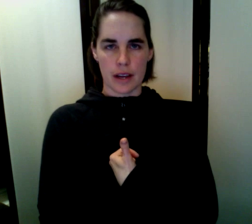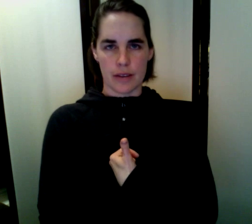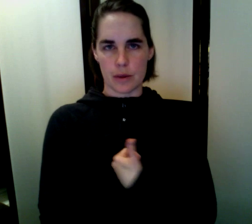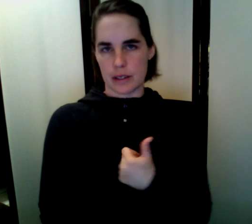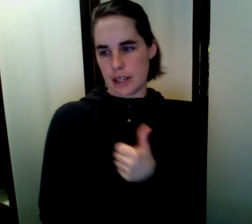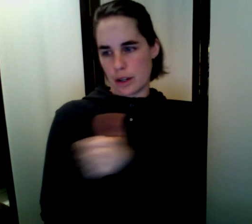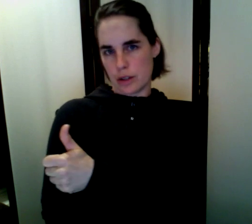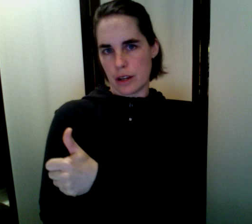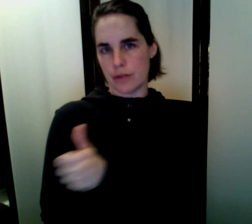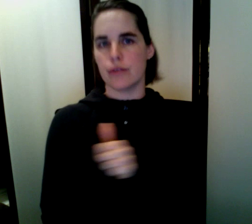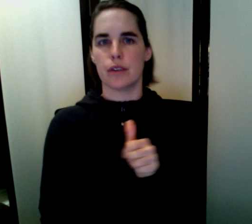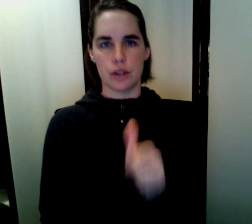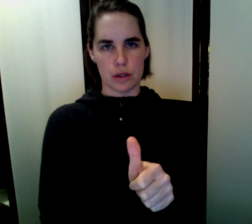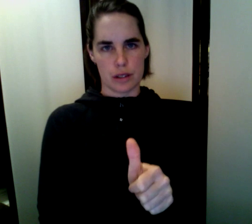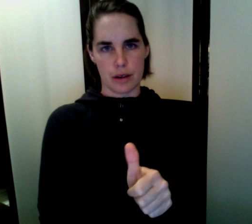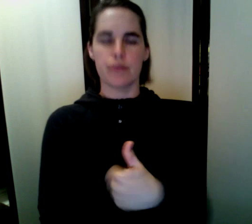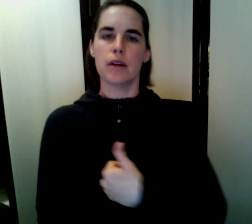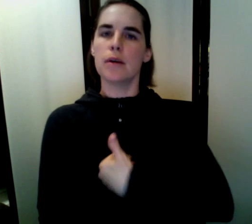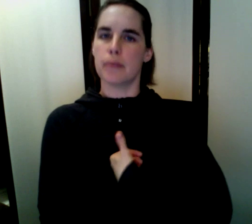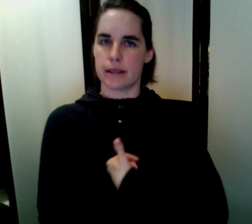If you want to say herself, yourself, myself.